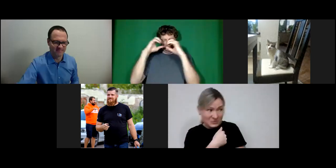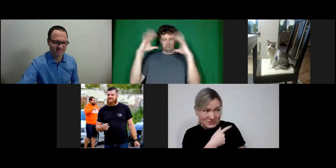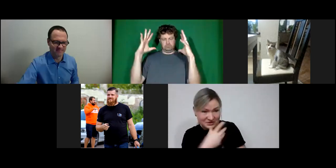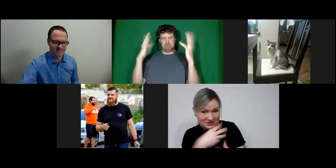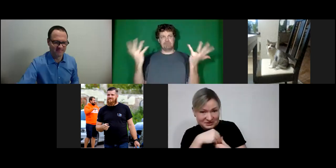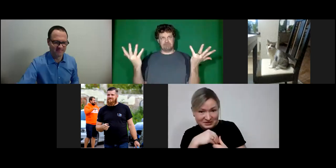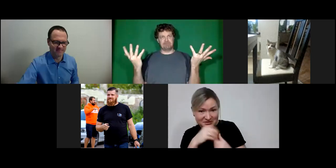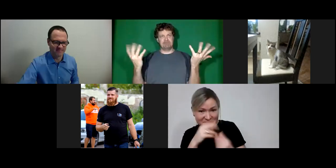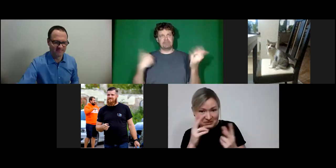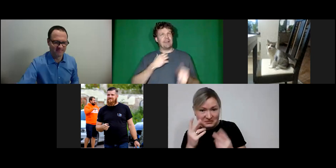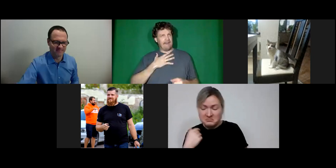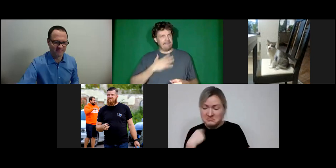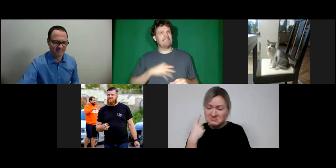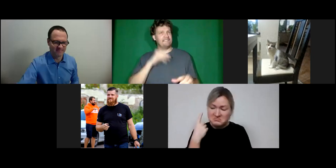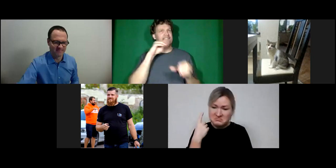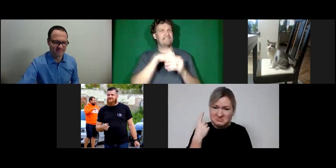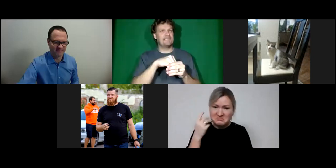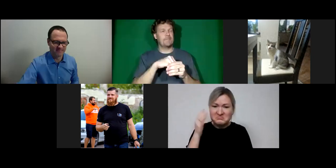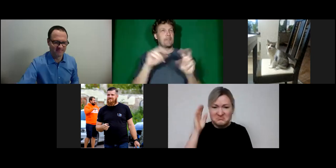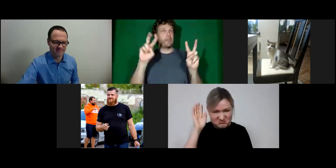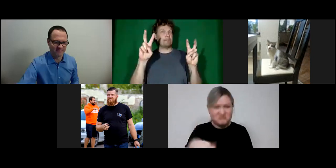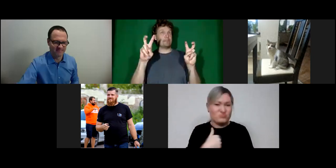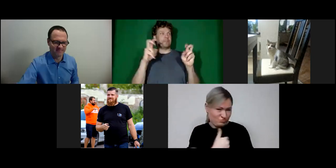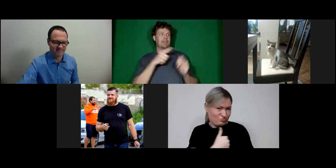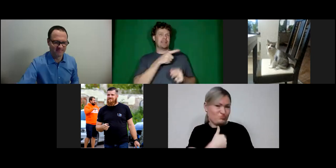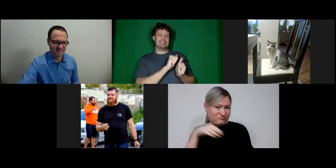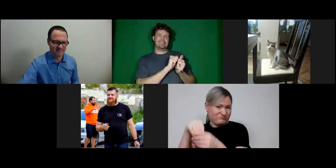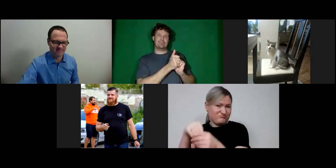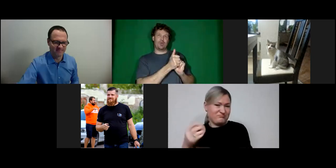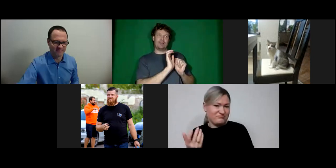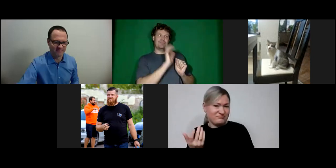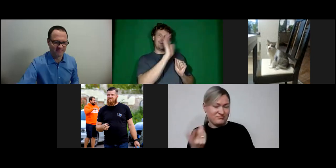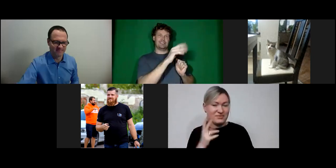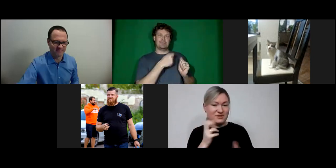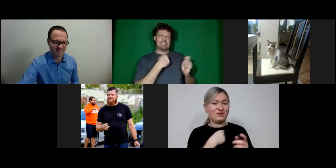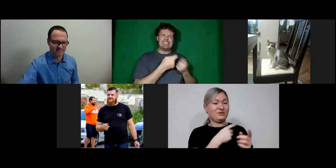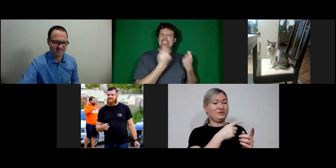clue. Would you like to be involved? And somehow I did.